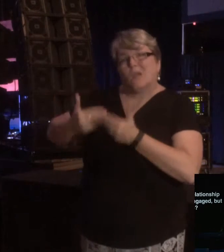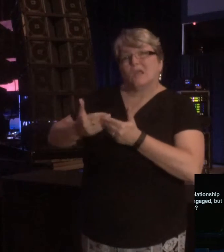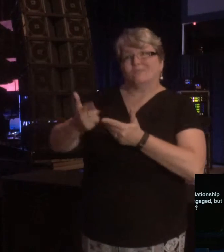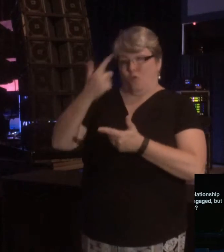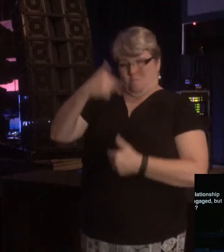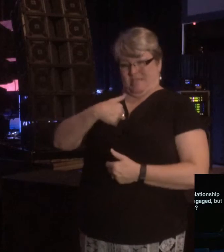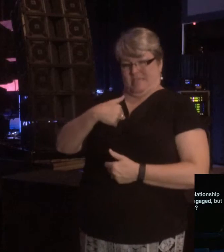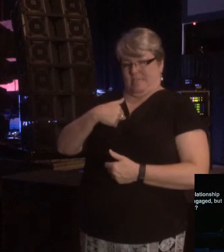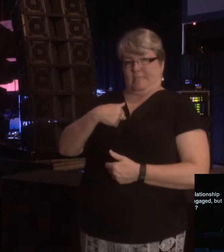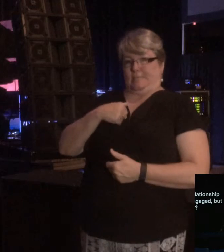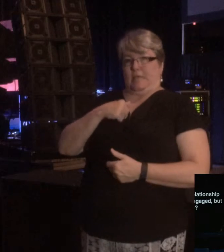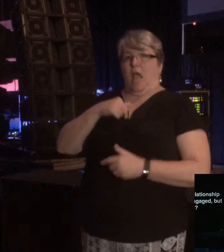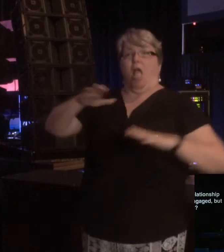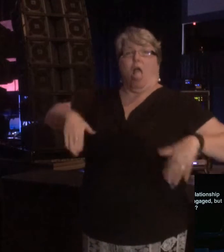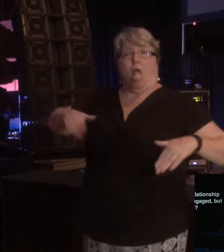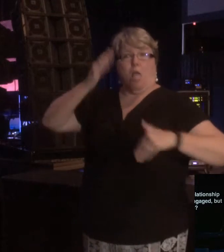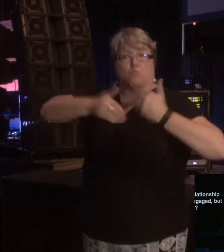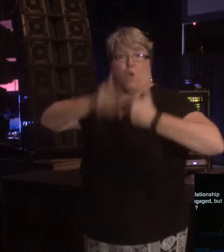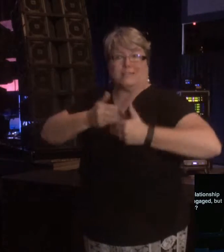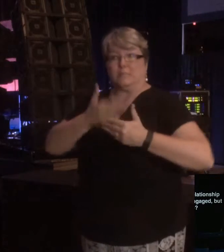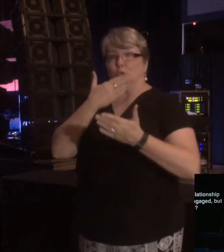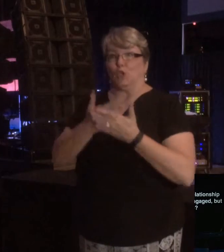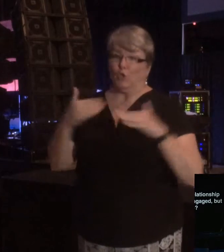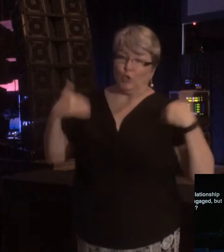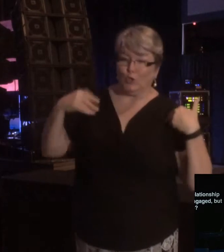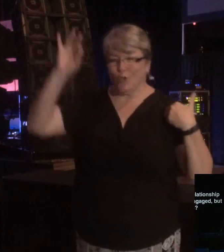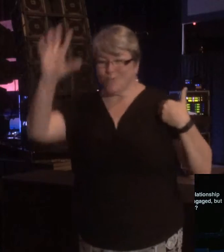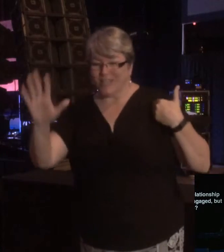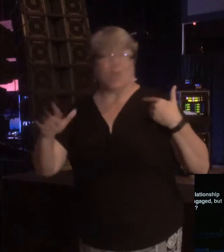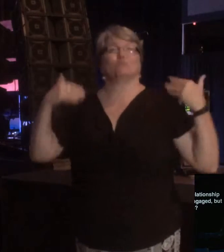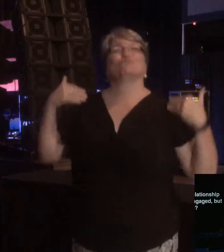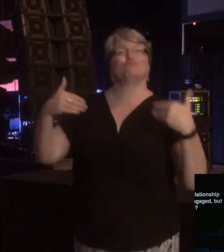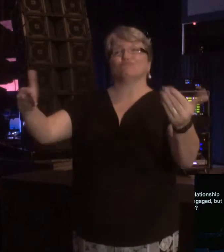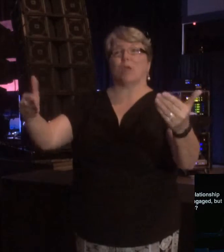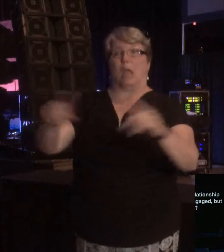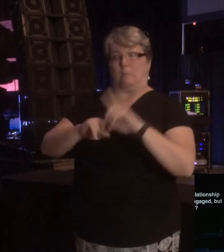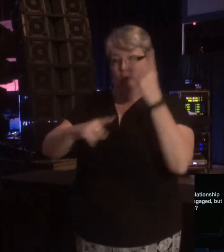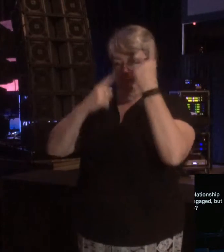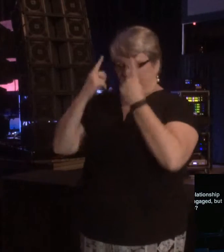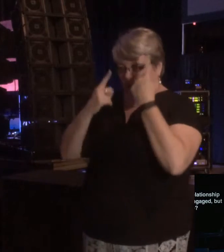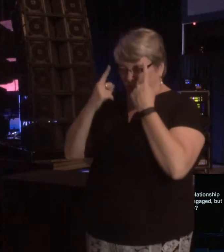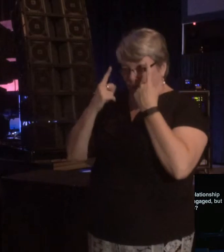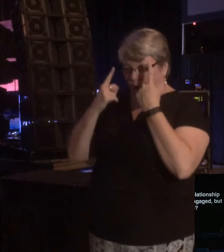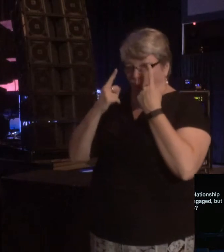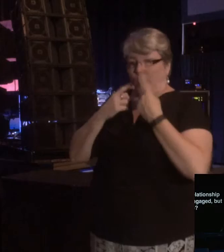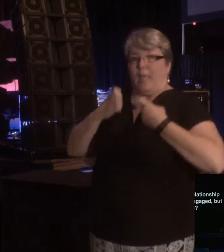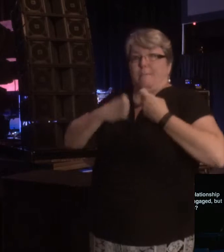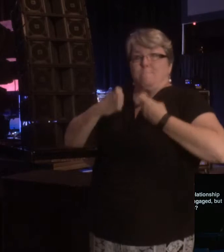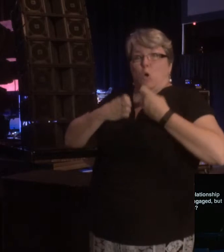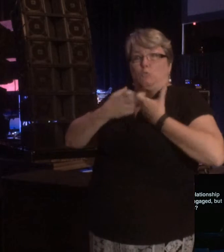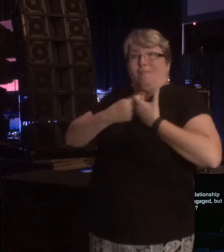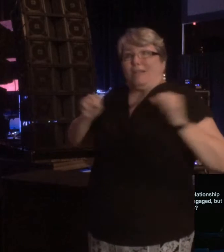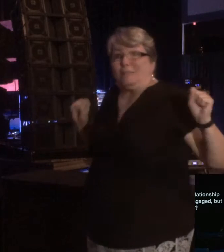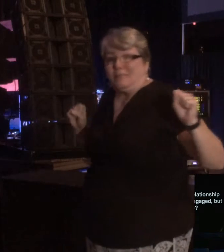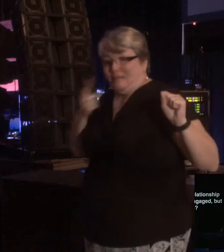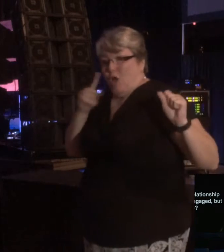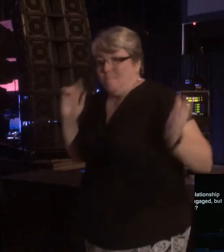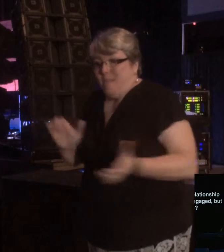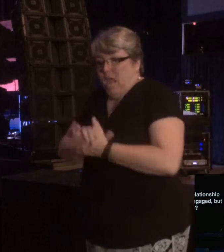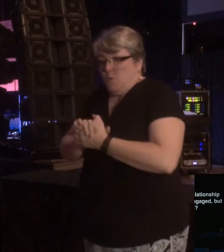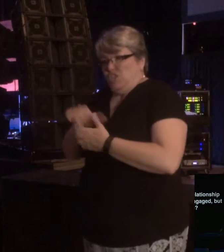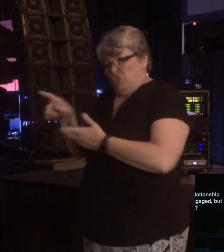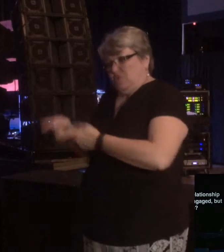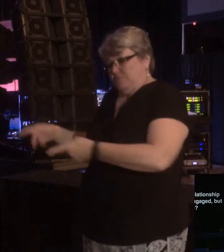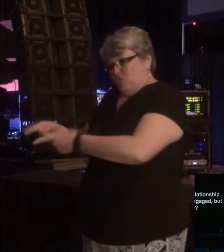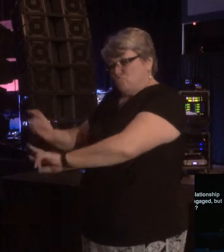with with Ben, if I've already got this relationship that it should be filling the need that I need filled. And